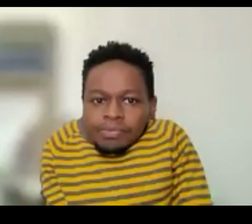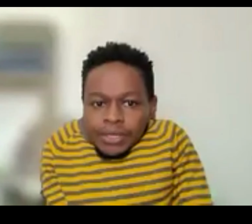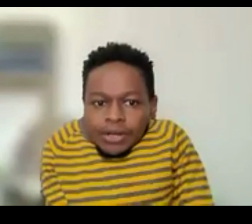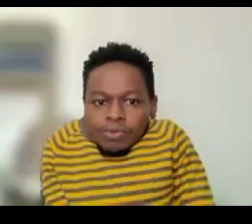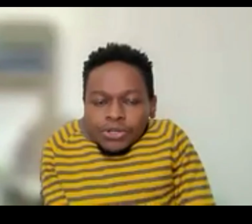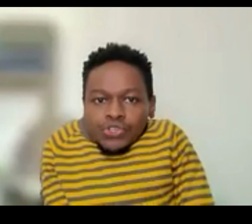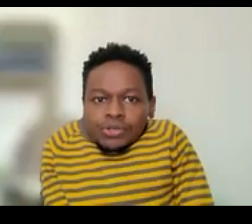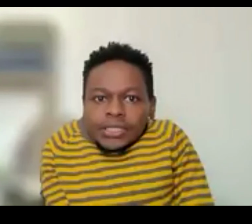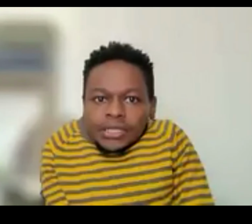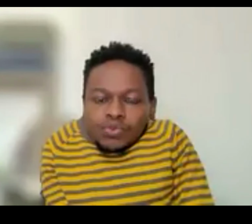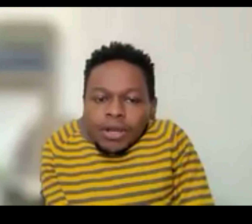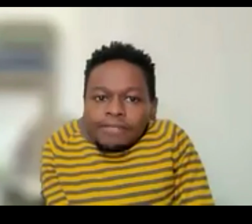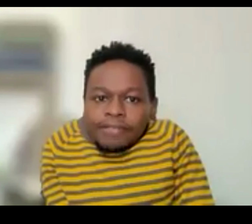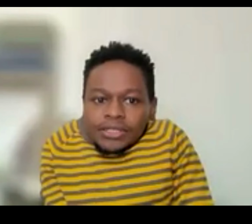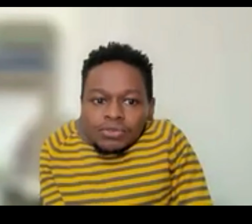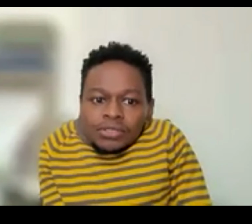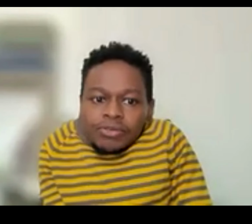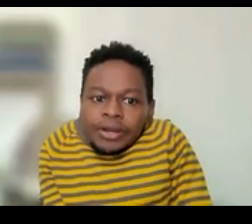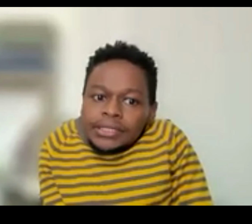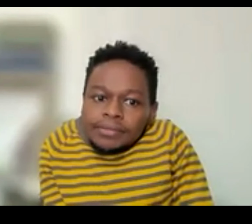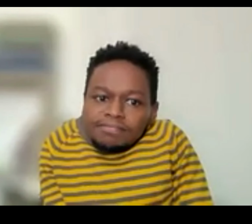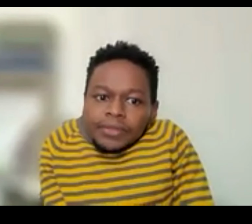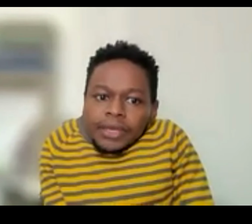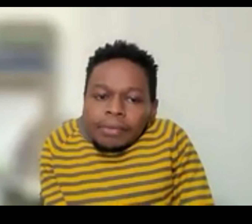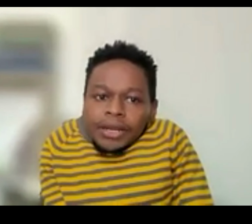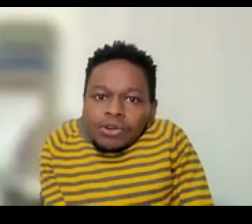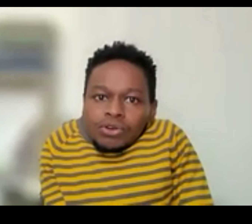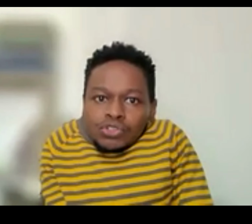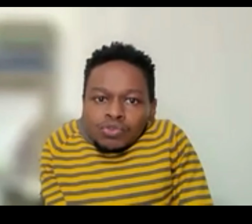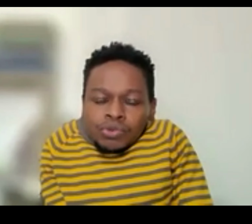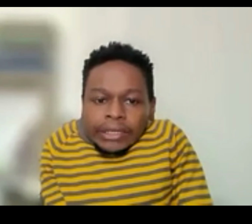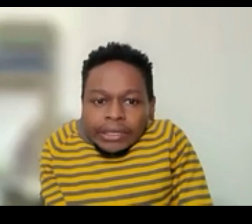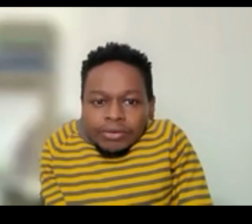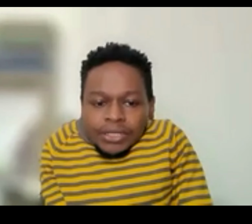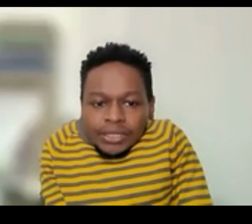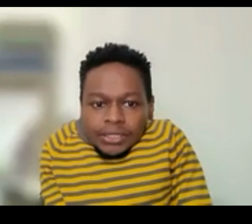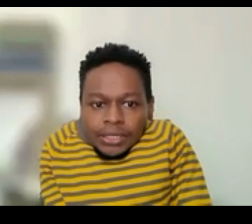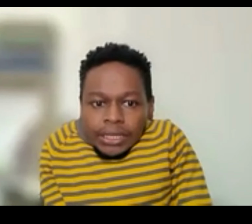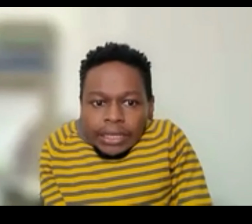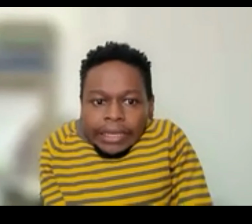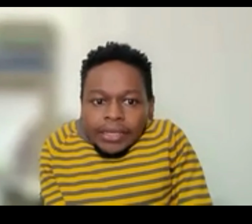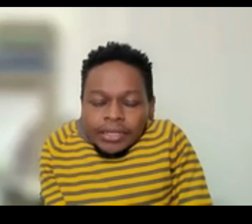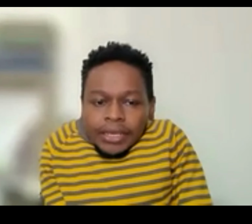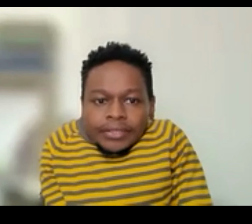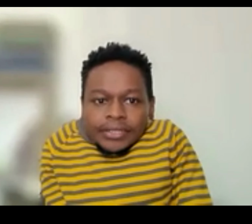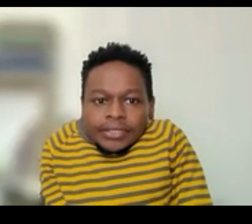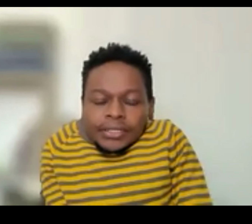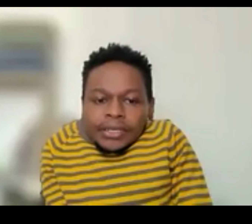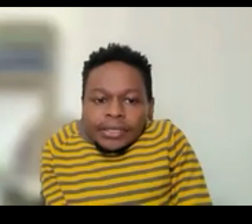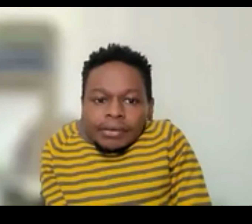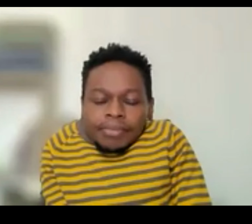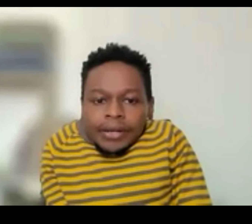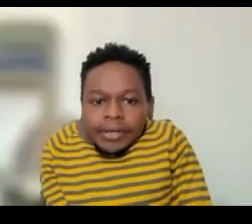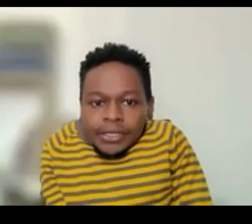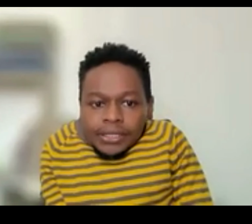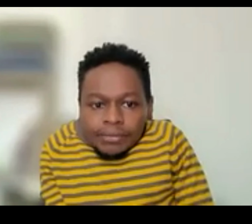an opportunity to advance those rights, but not to increase any existing barriers.